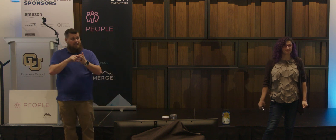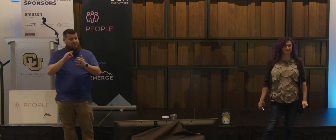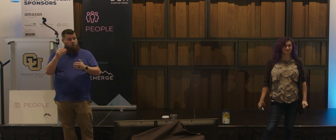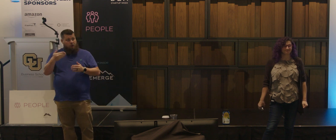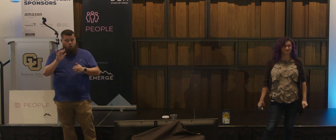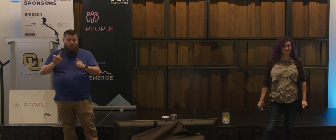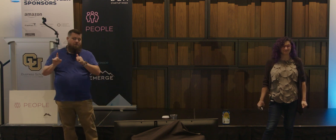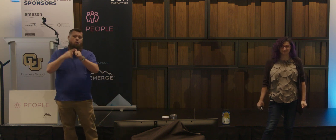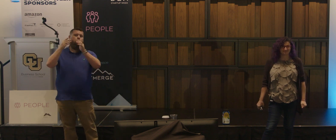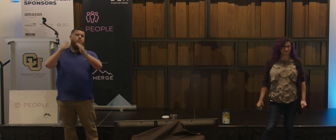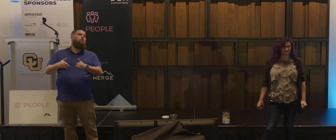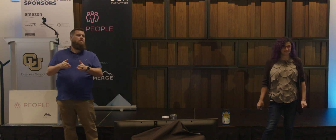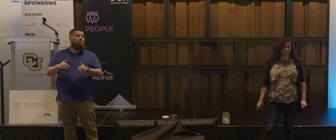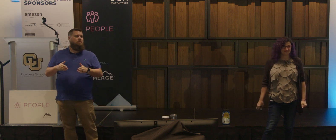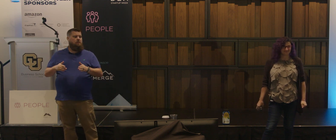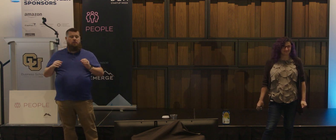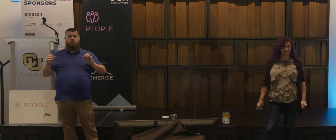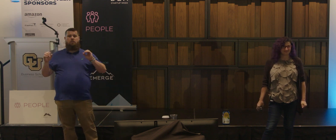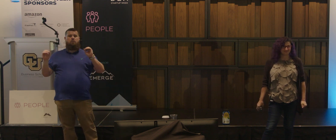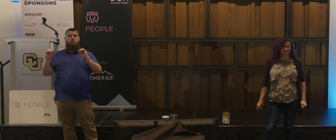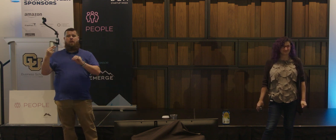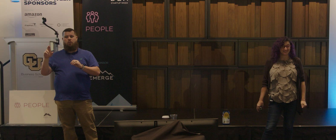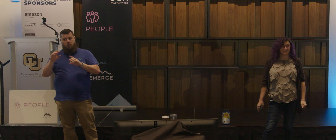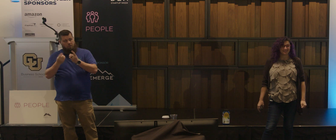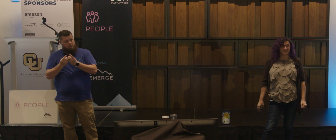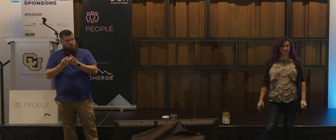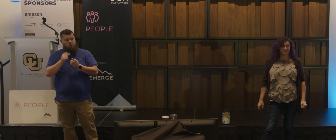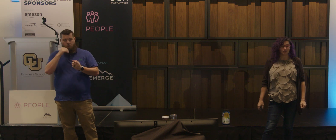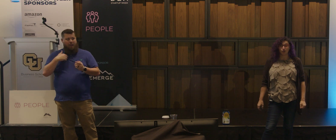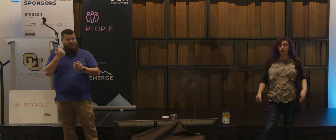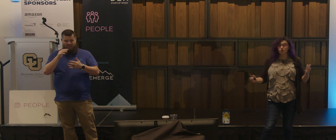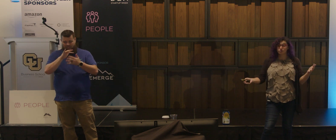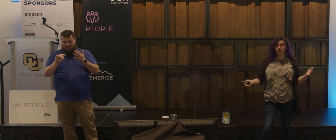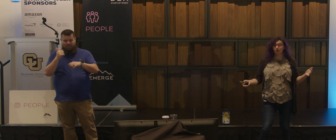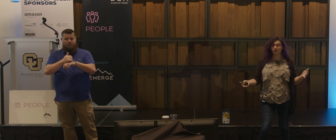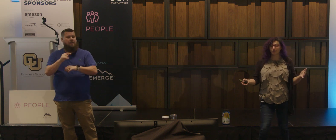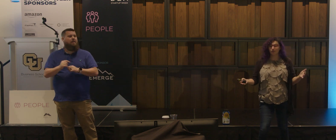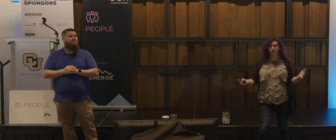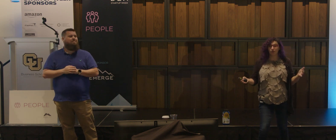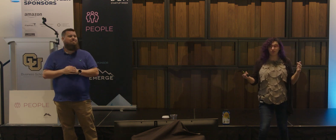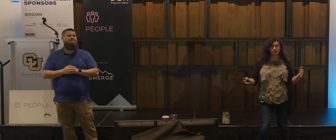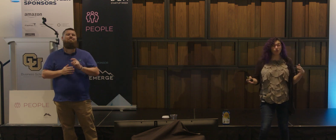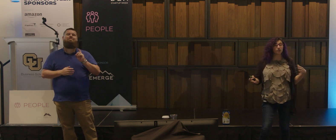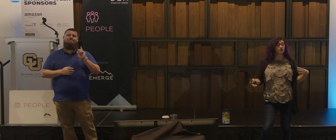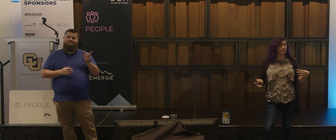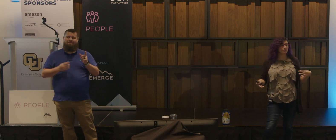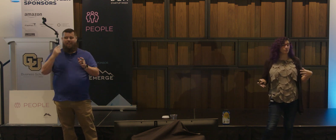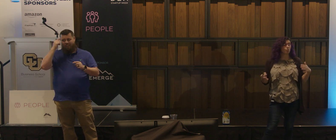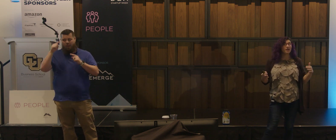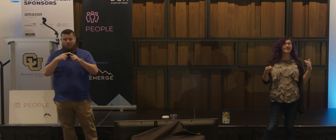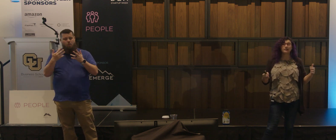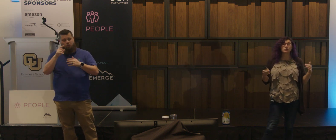your first person and you don't have an HR department, you don't have any of these pieces set up yet? So think about what you